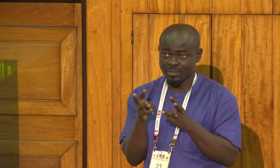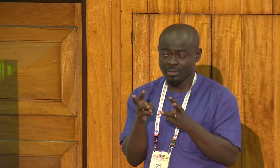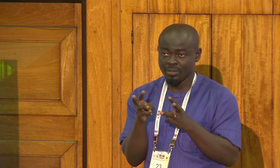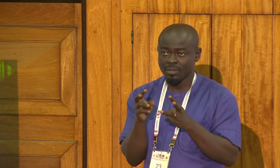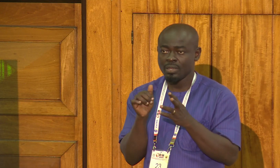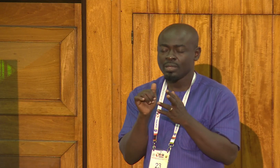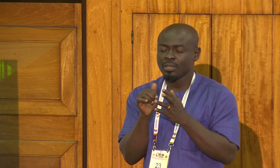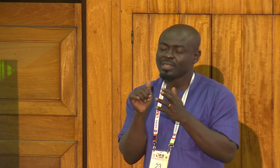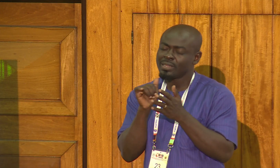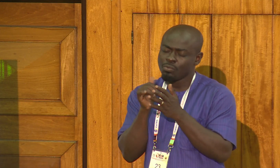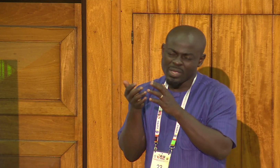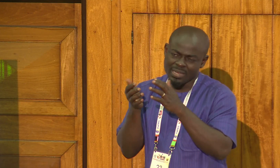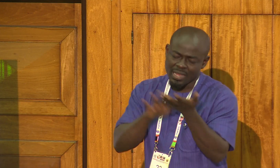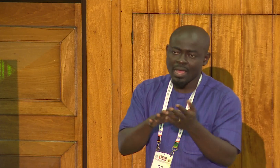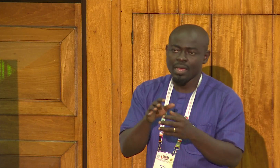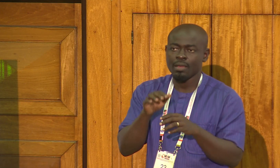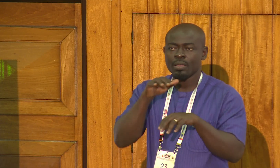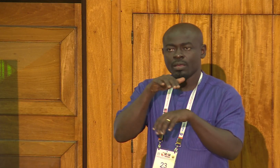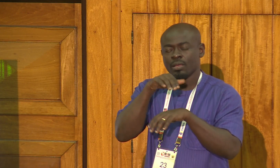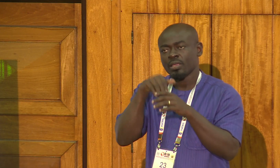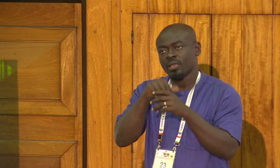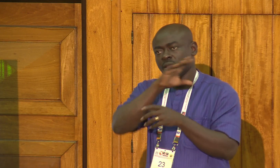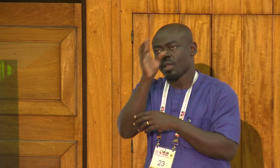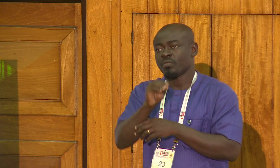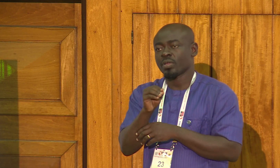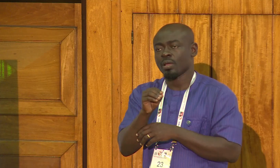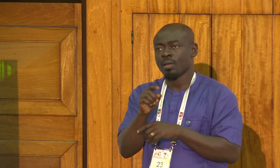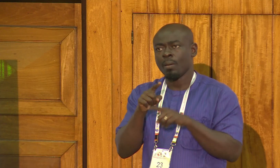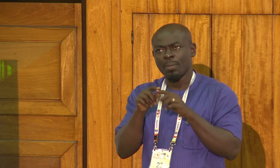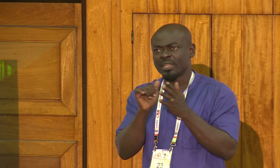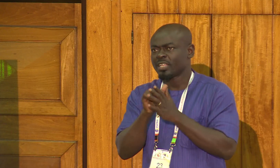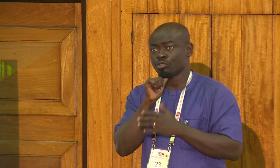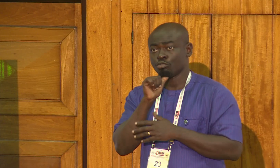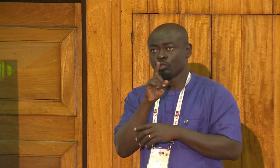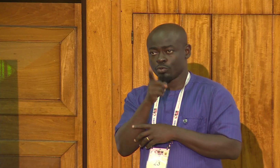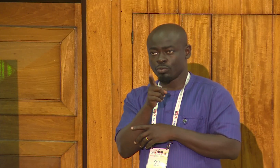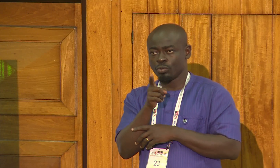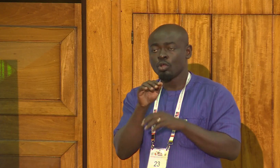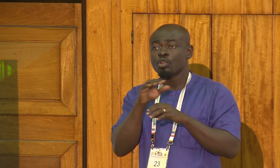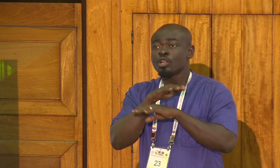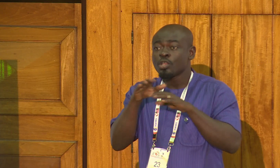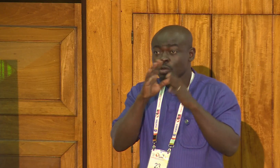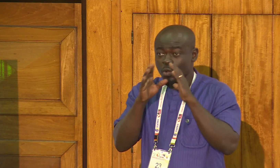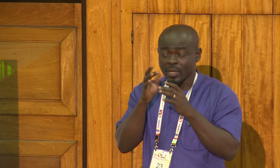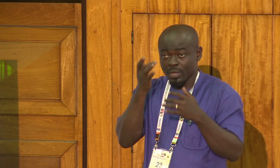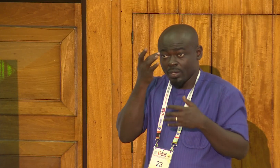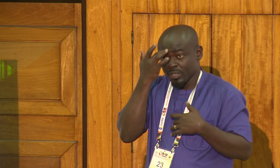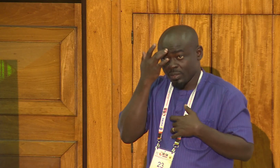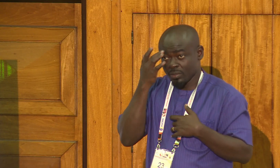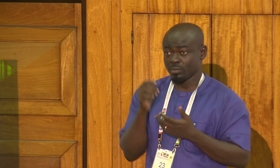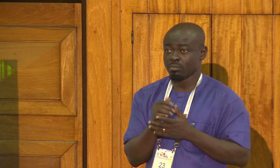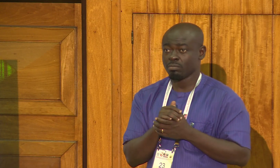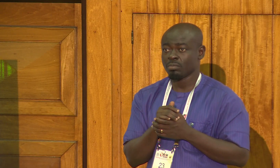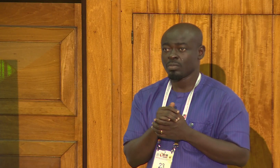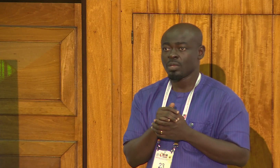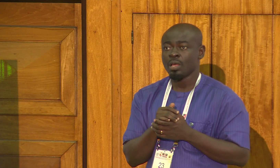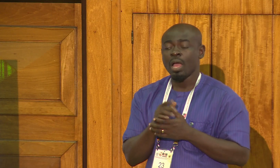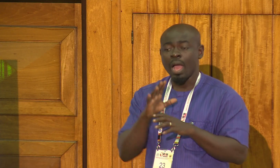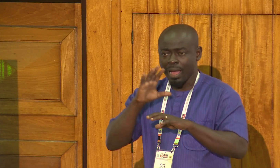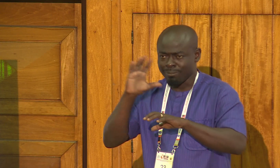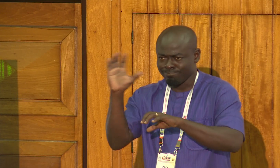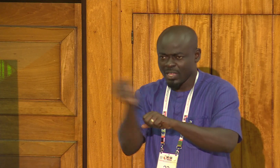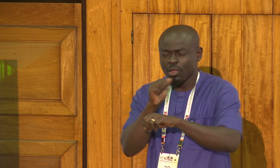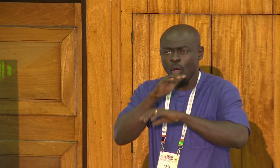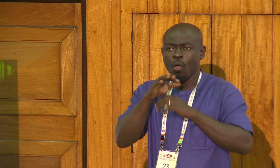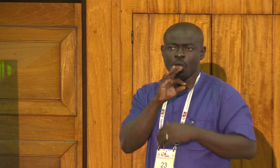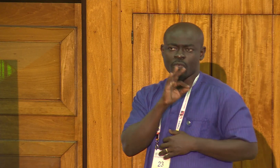on the continent. And I just want to remind people that no, it isn't. Non-communicable diseases are robbing us of all the gains that